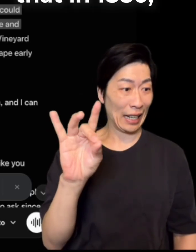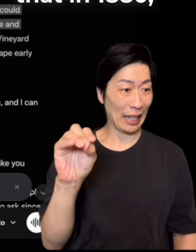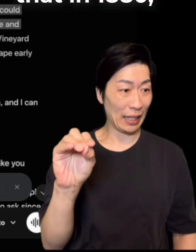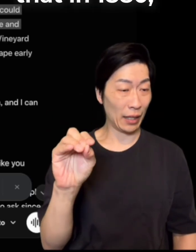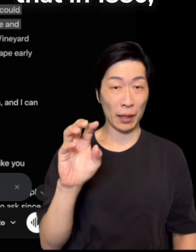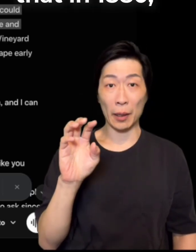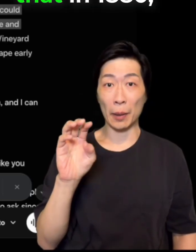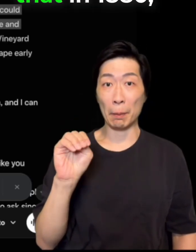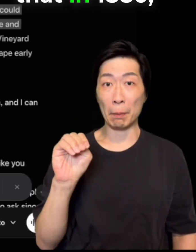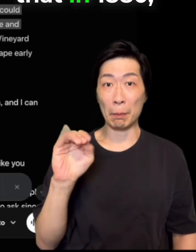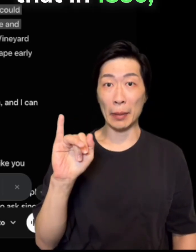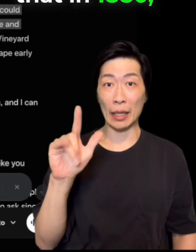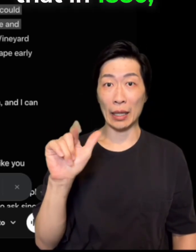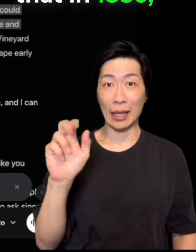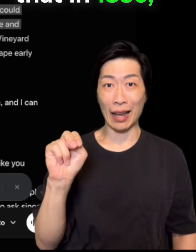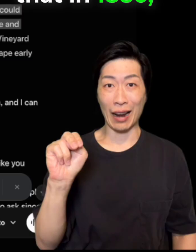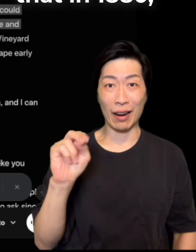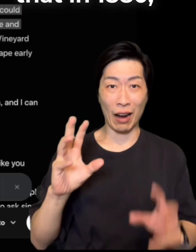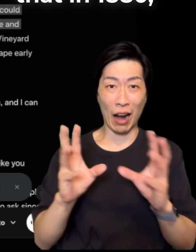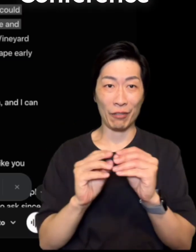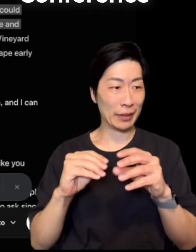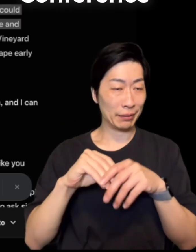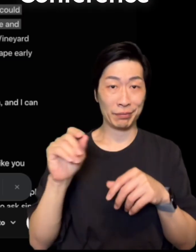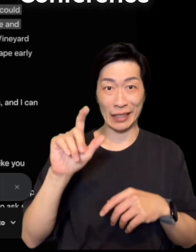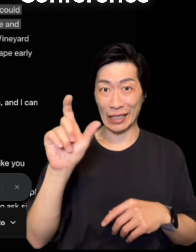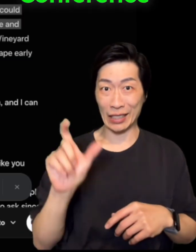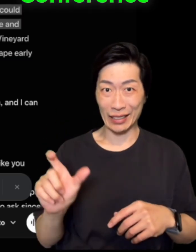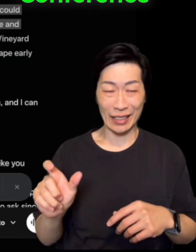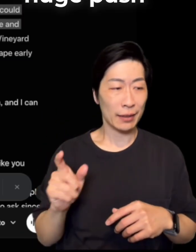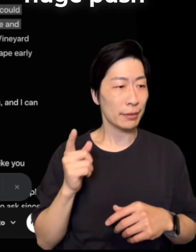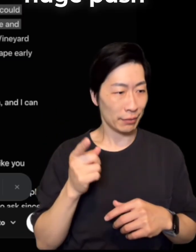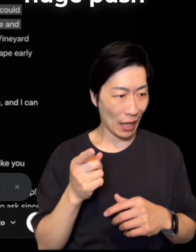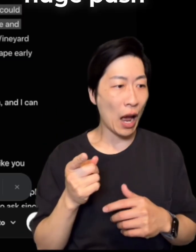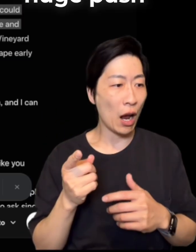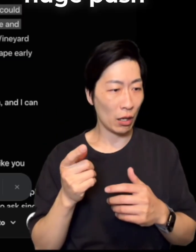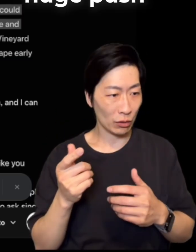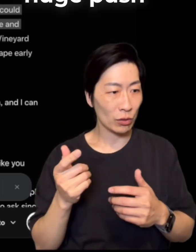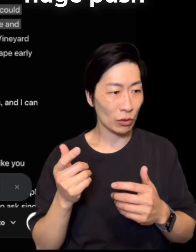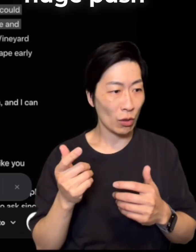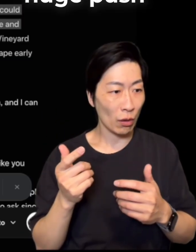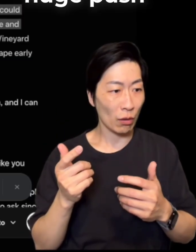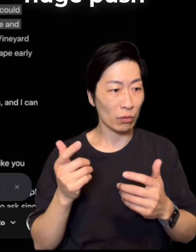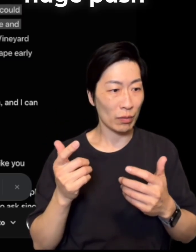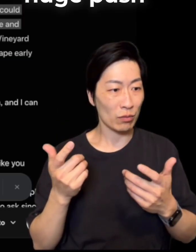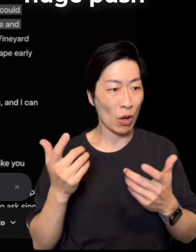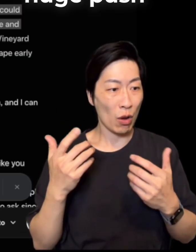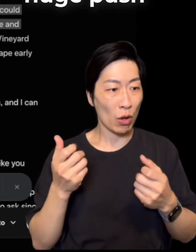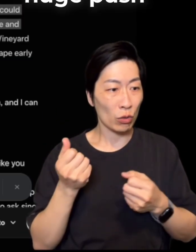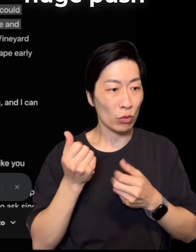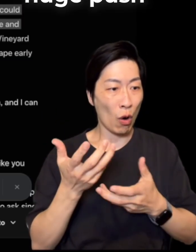And that states that in 1880, the Milan conference in Italy,